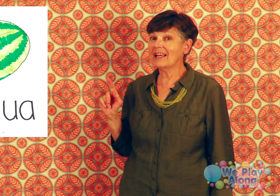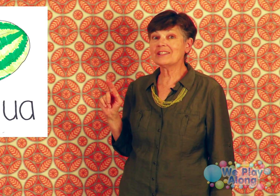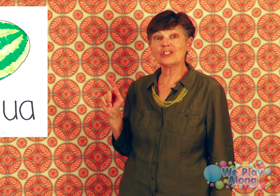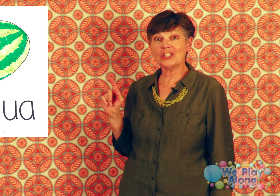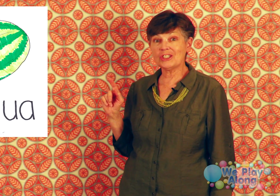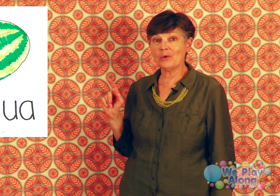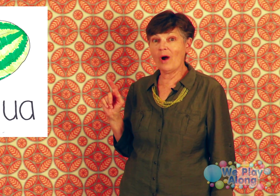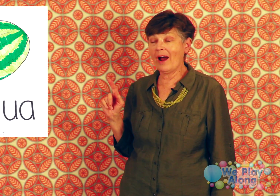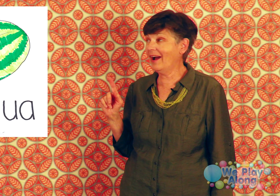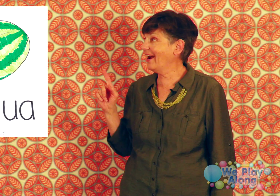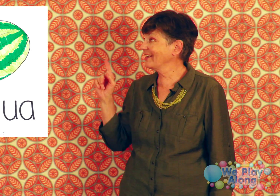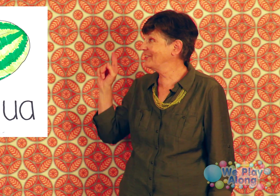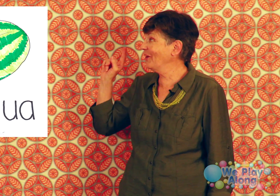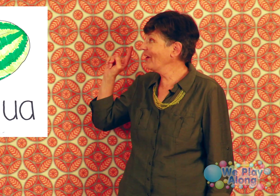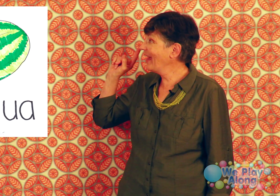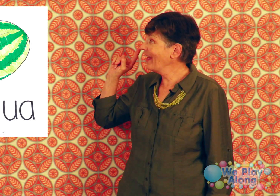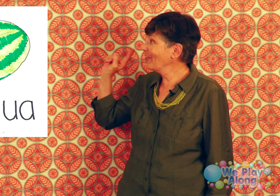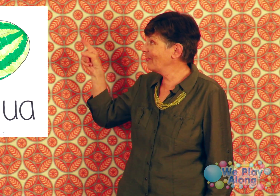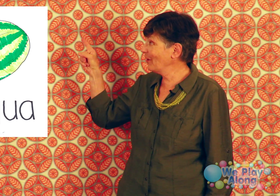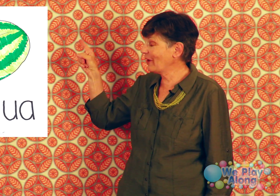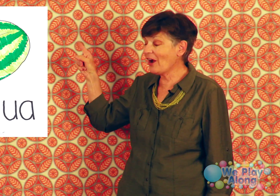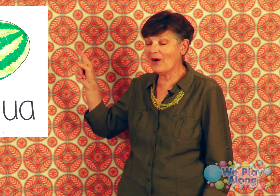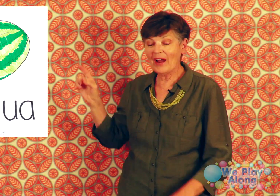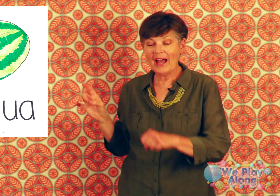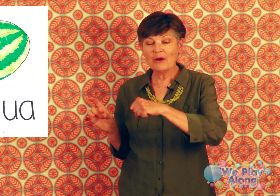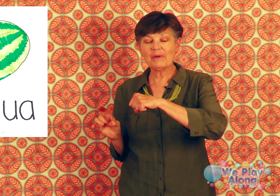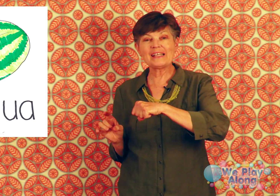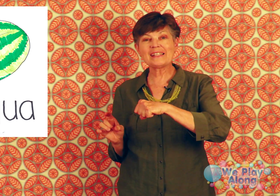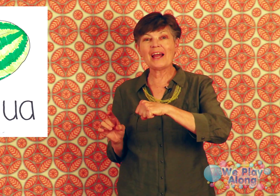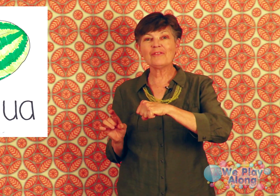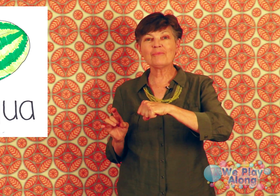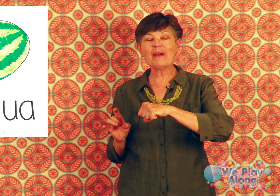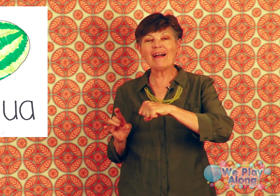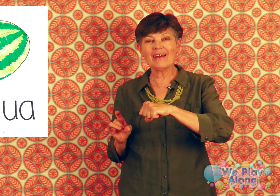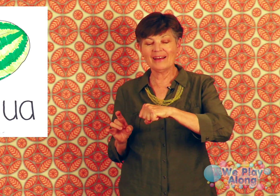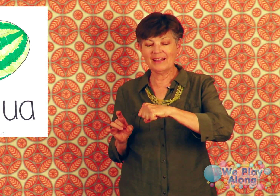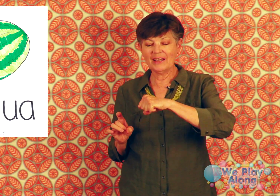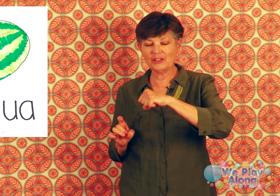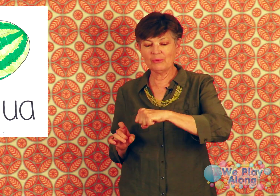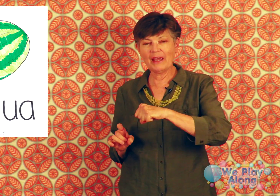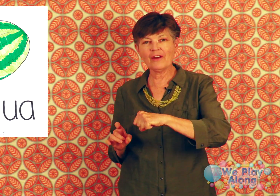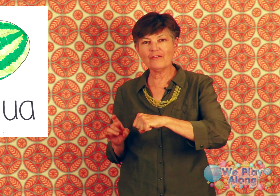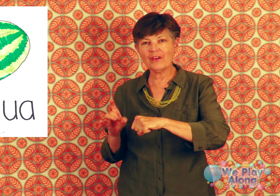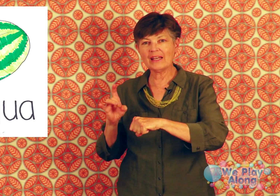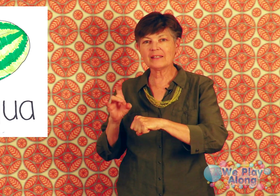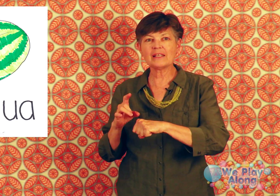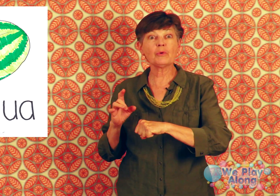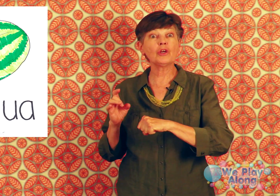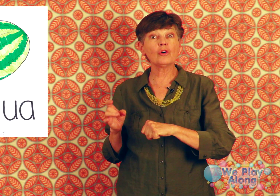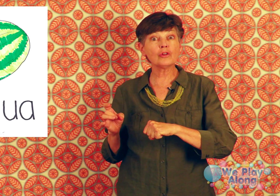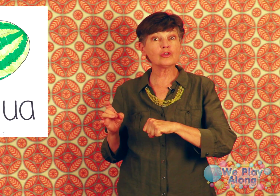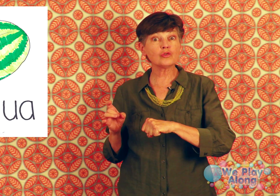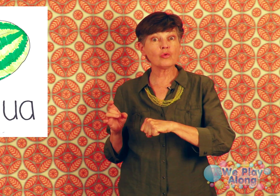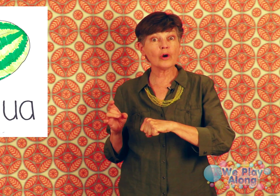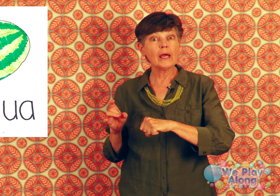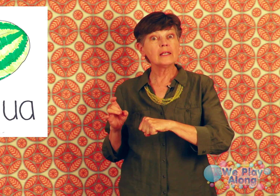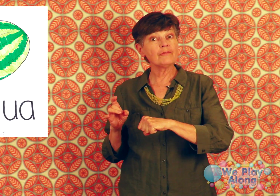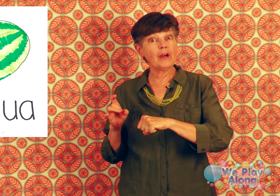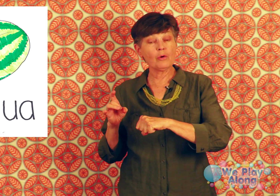it's a Chichiwa. So there we go. But the sign for melon is you make a fist, because when you go to the store to find a